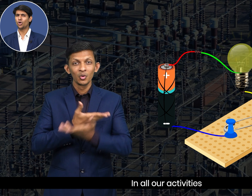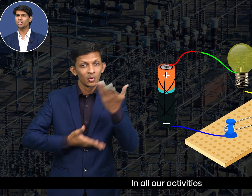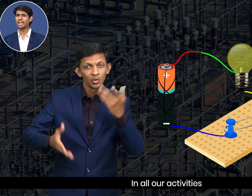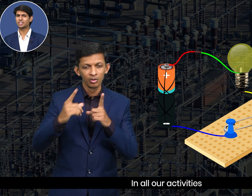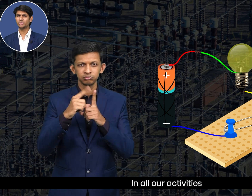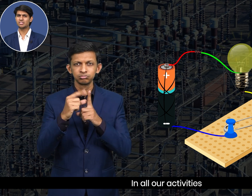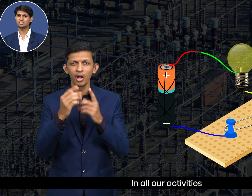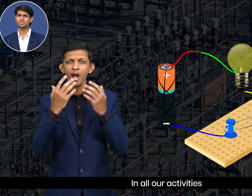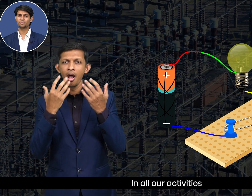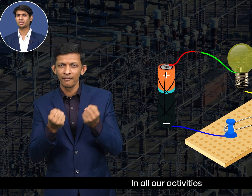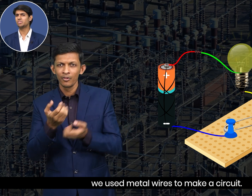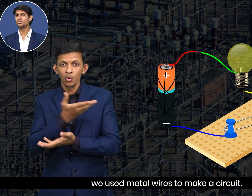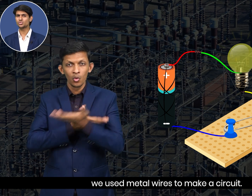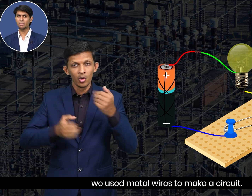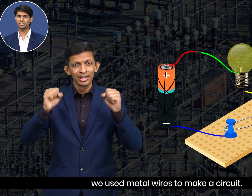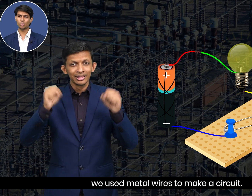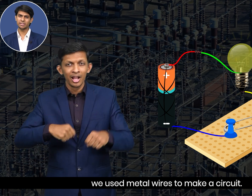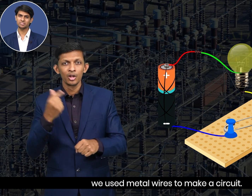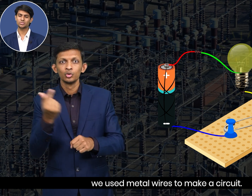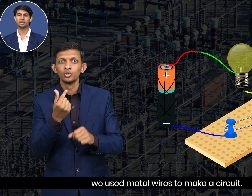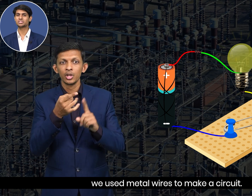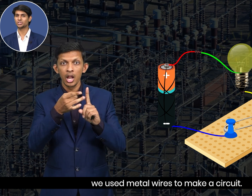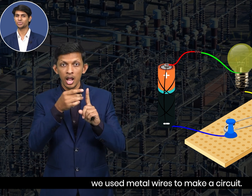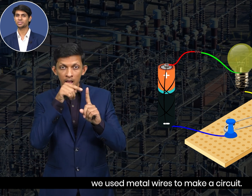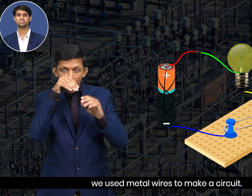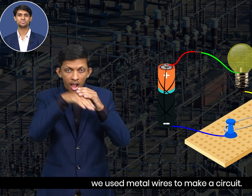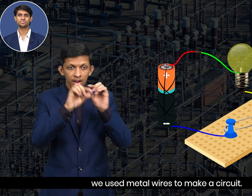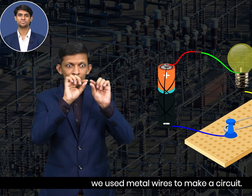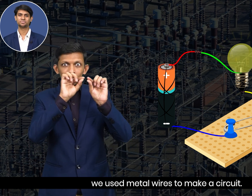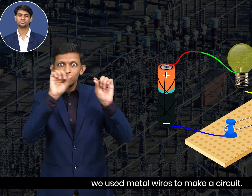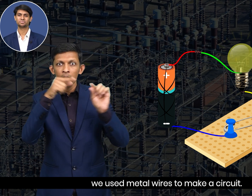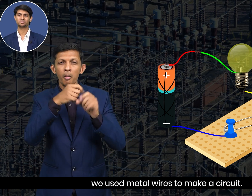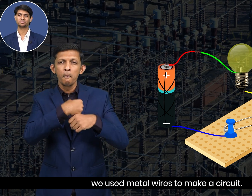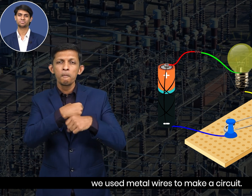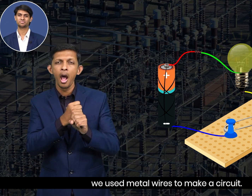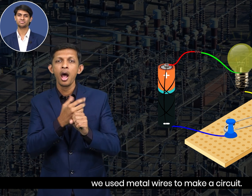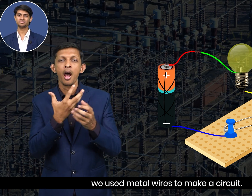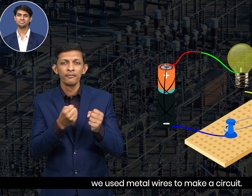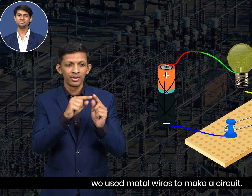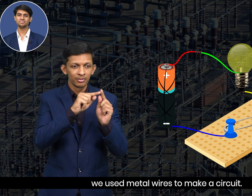In all our activities, we have used metal wires to make a circuit.